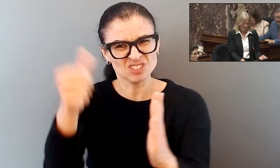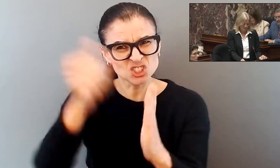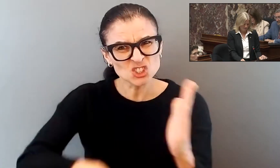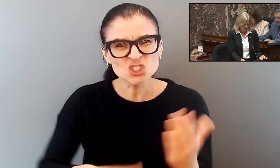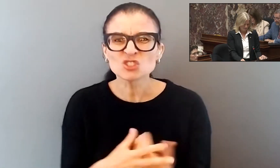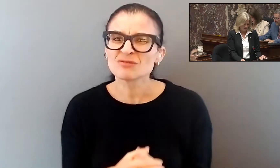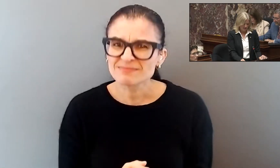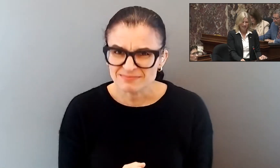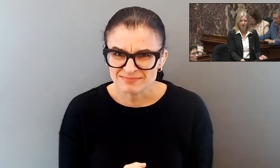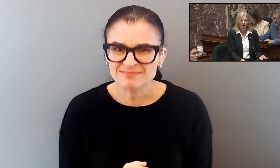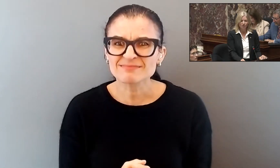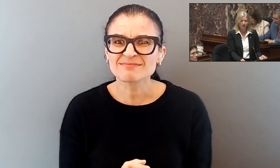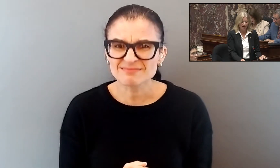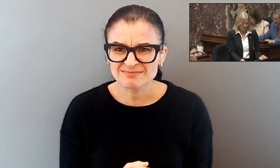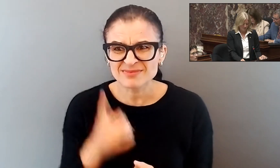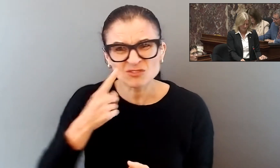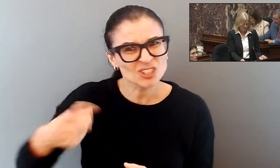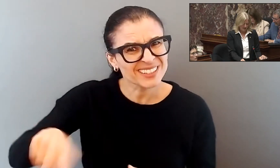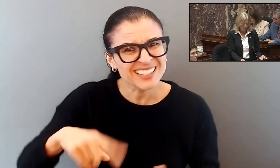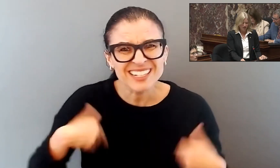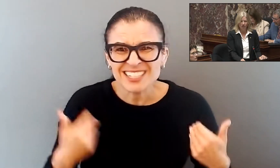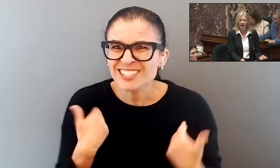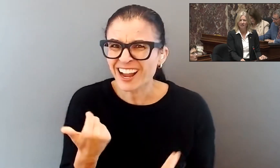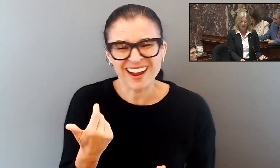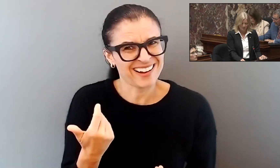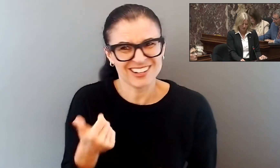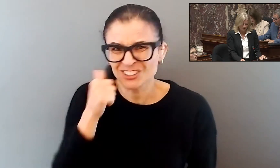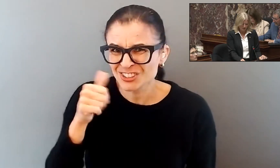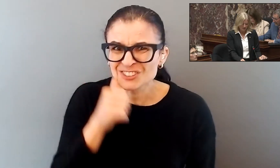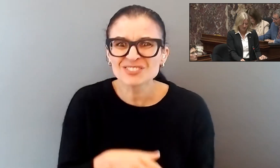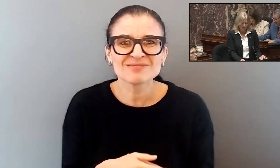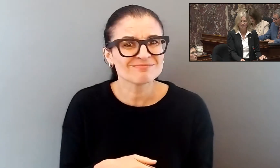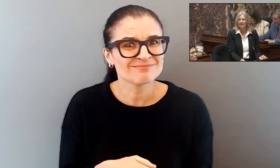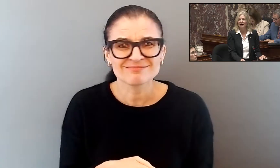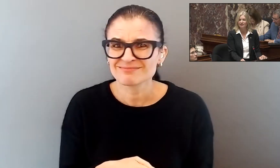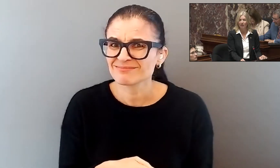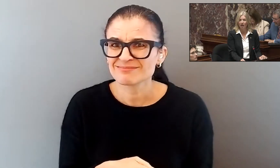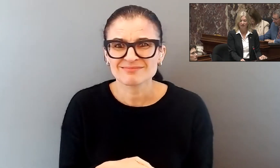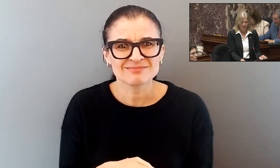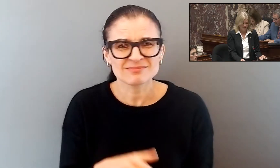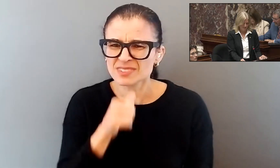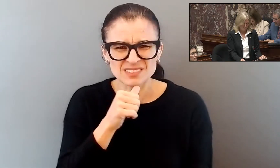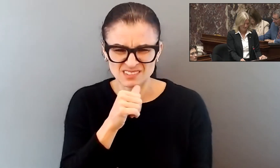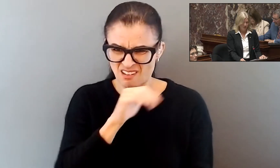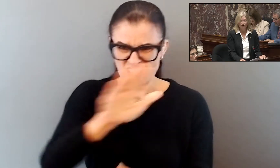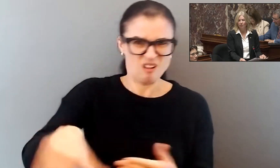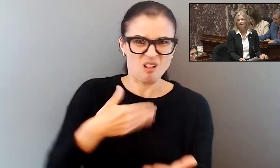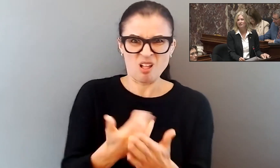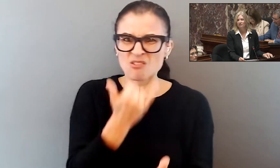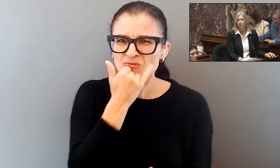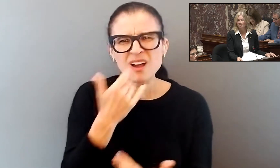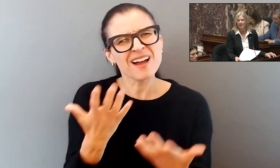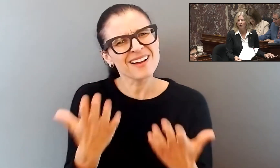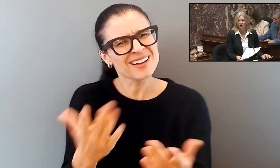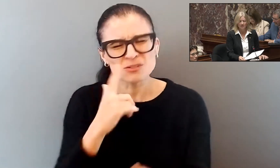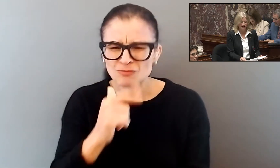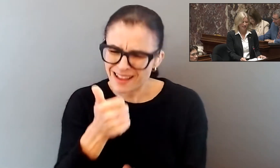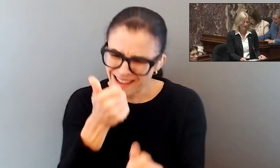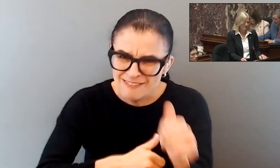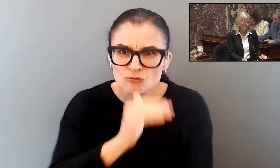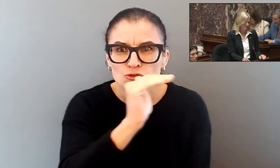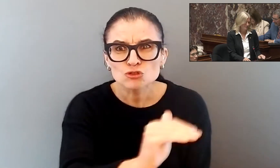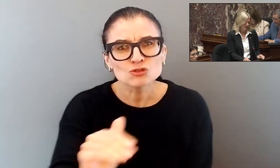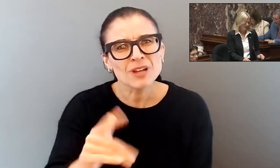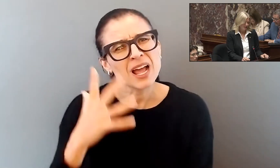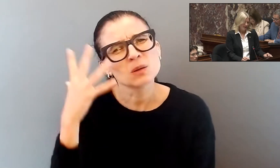body. It's not true, though. Every child is beautiful just as they are. No drugs or scalpels are